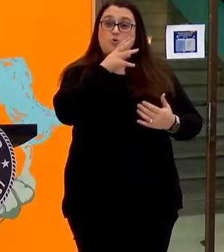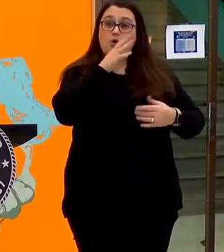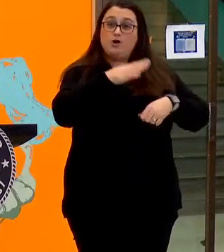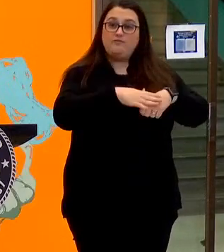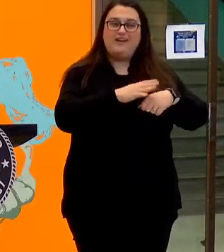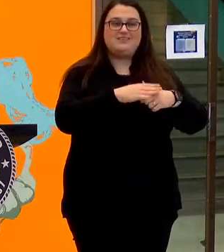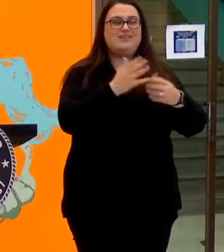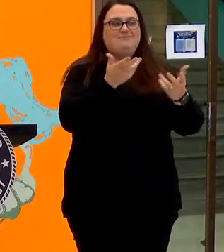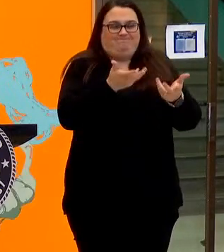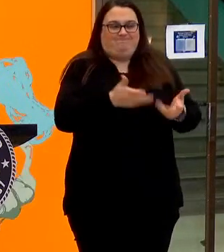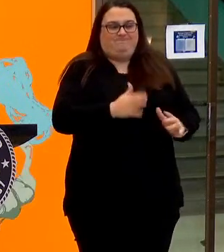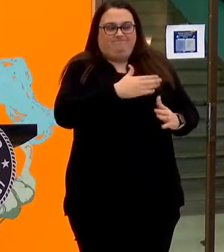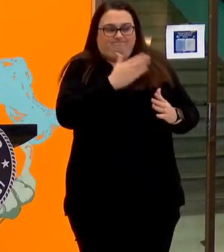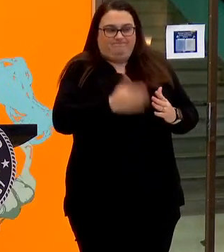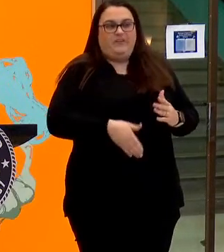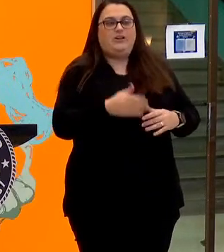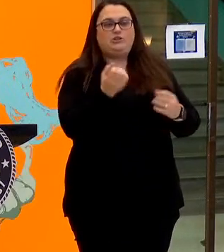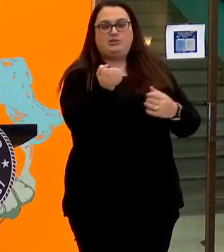advisory sometime Saturday morning.